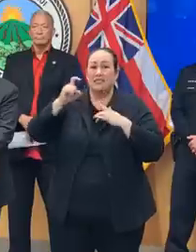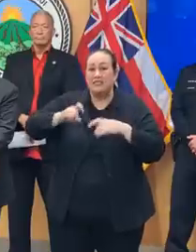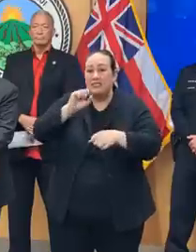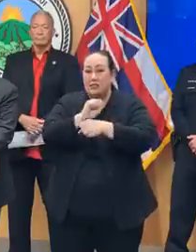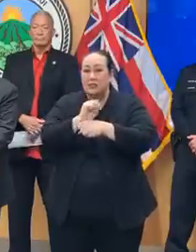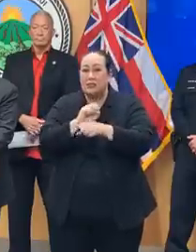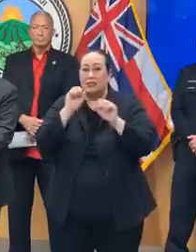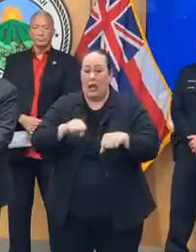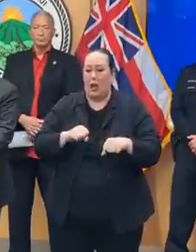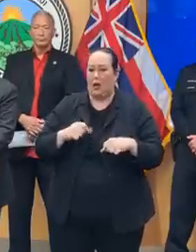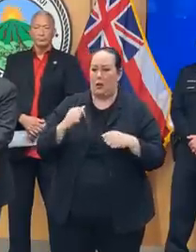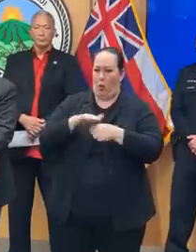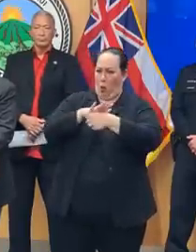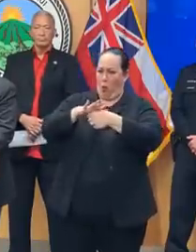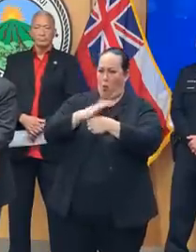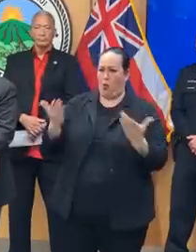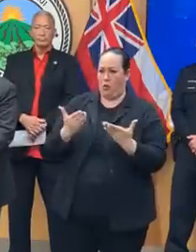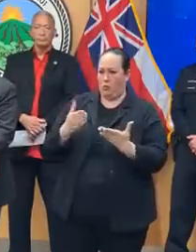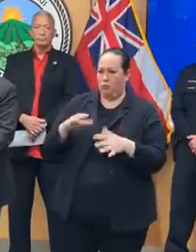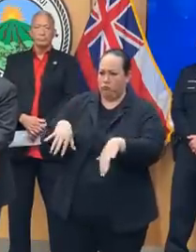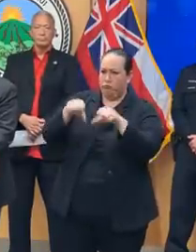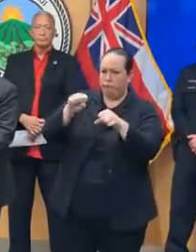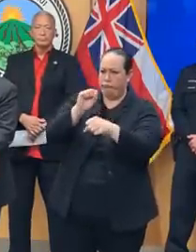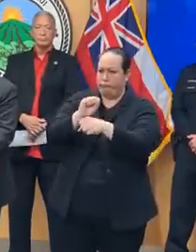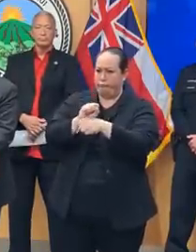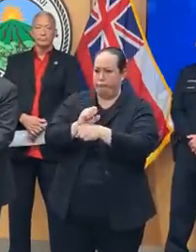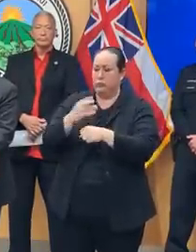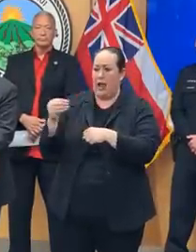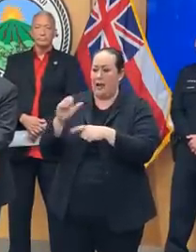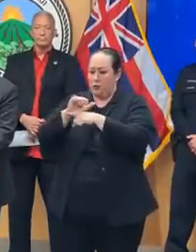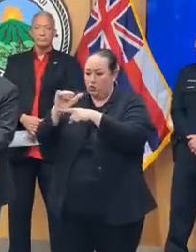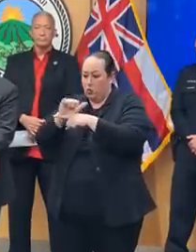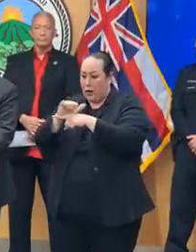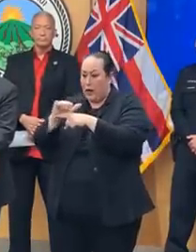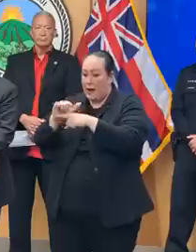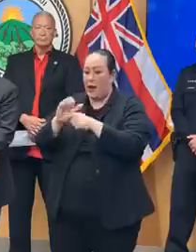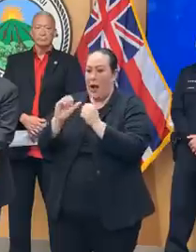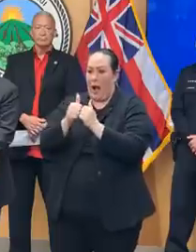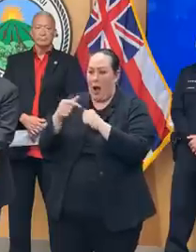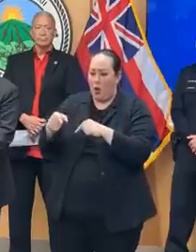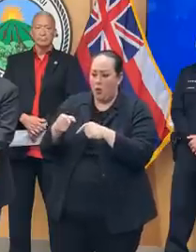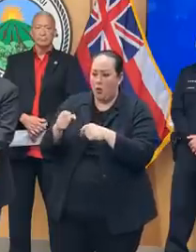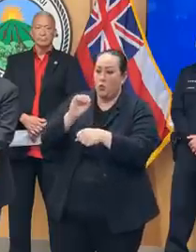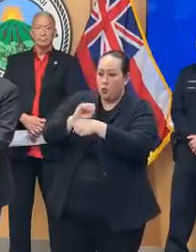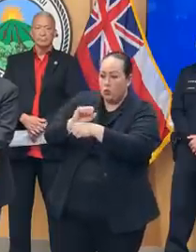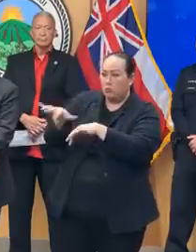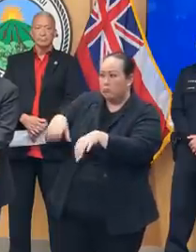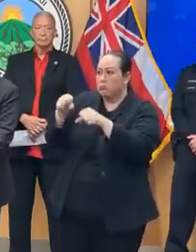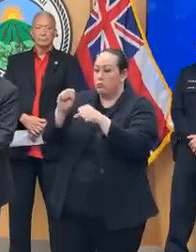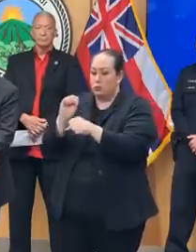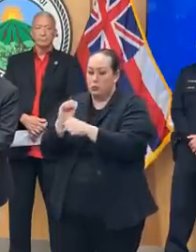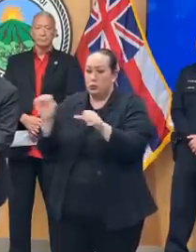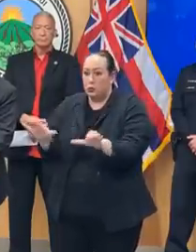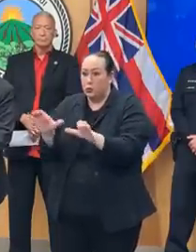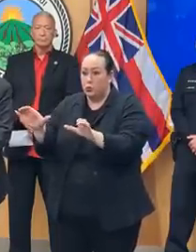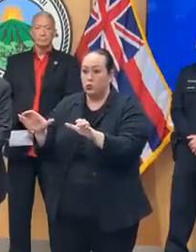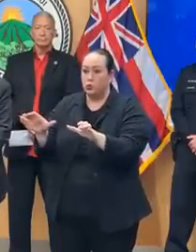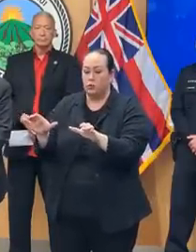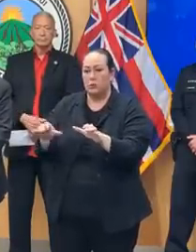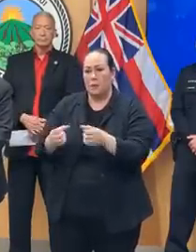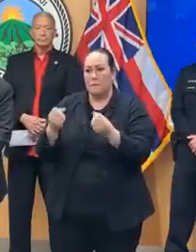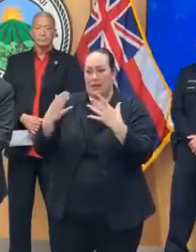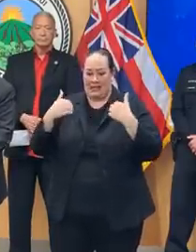will also form a works program so people can get trained in these jobs going forward. That will also help our young people, many of whom have been displaced. So